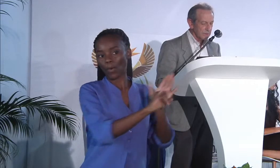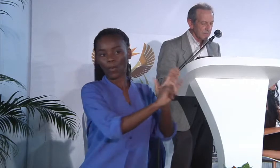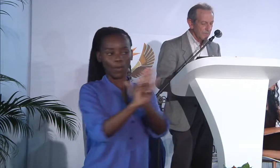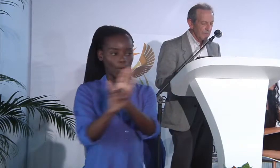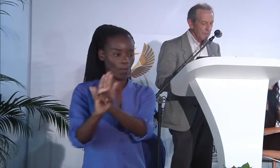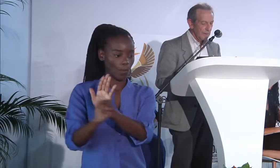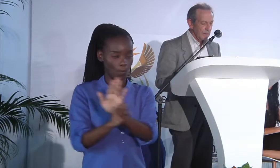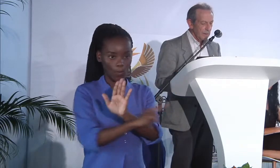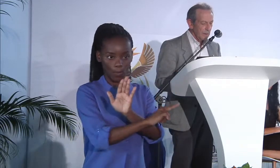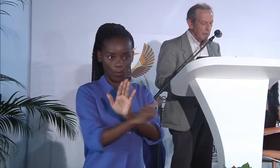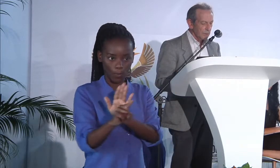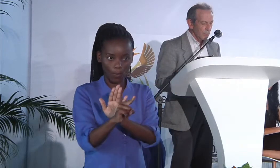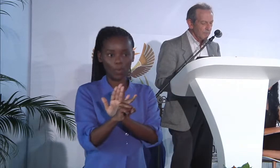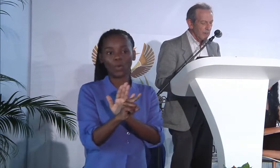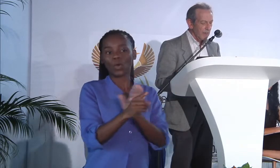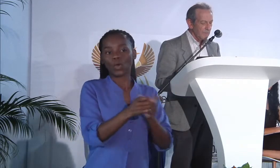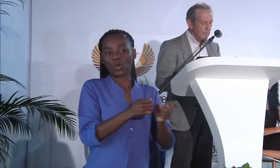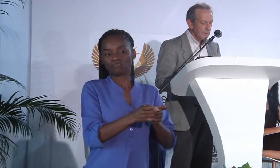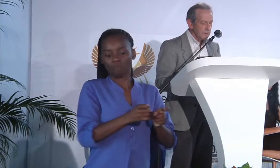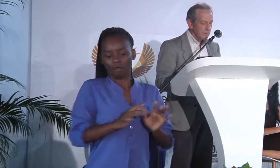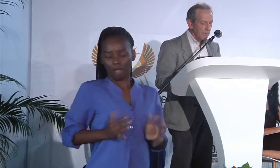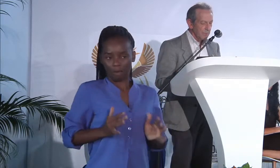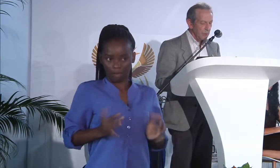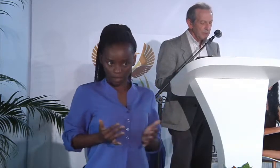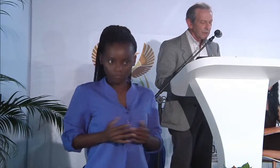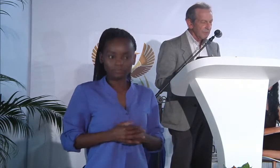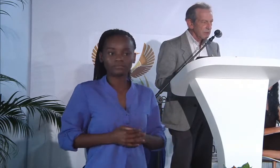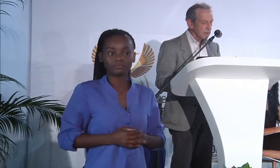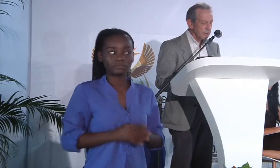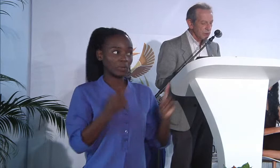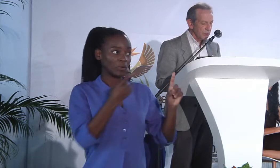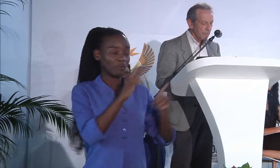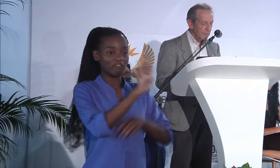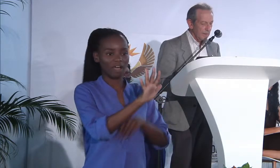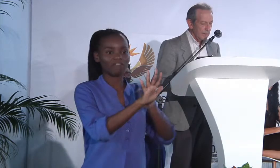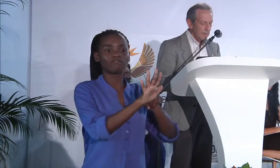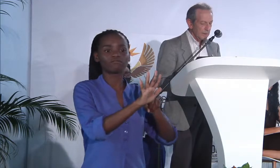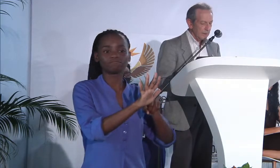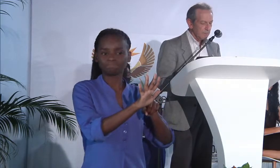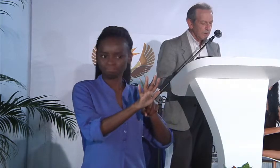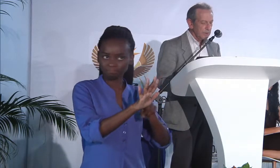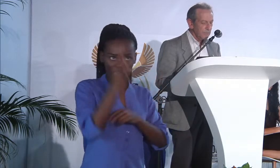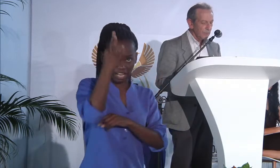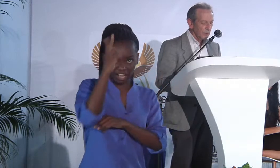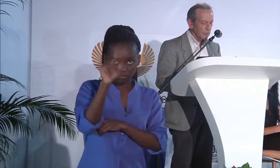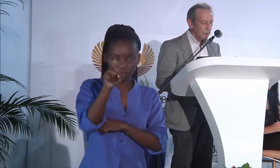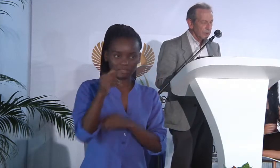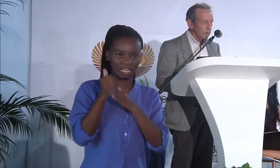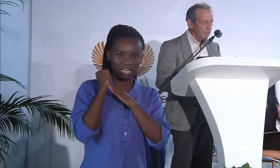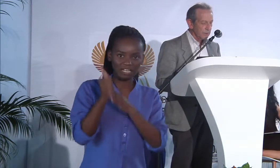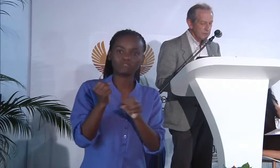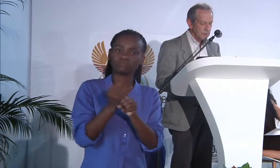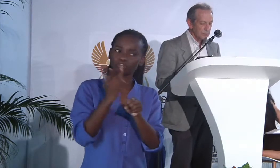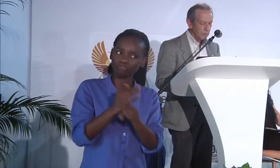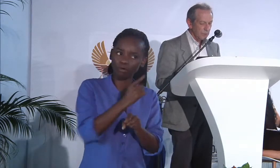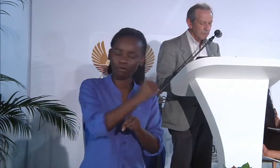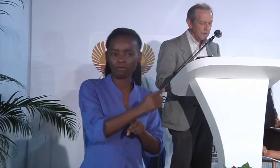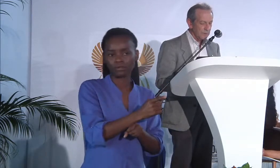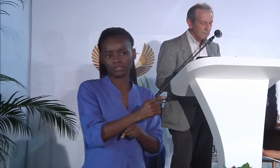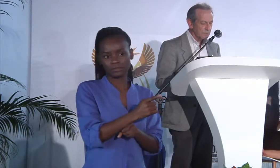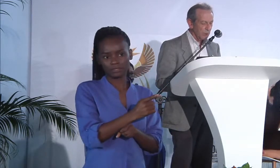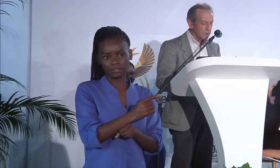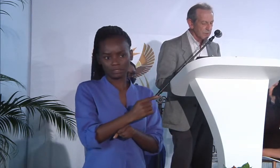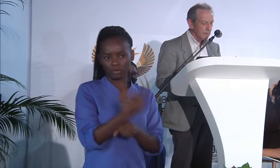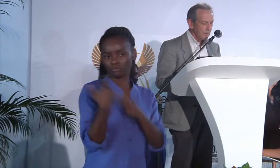substances. And Goal 5 is about promoting governance, leadership, accountability for a coordinated multi-sectorial